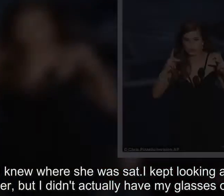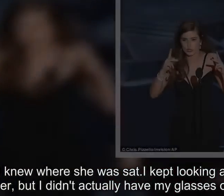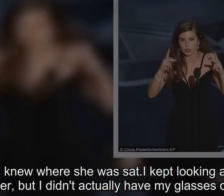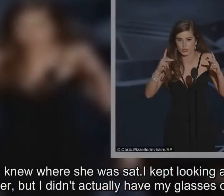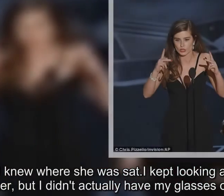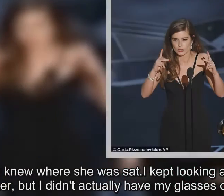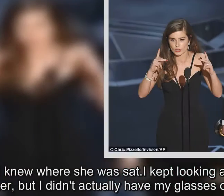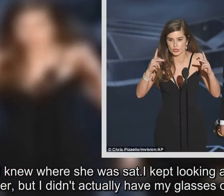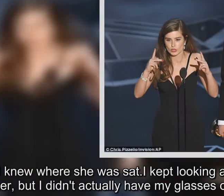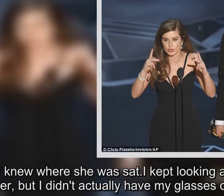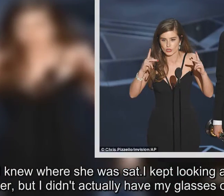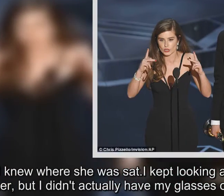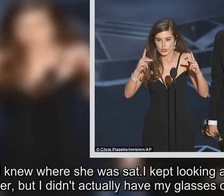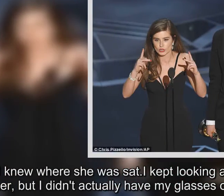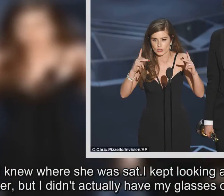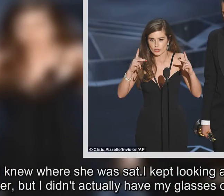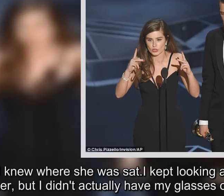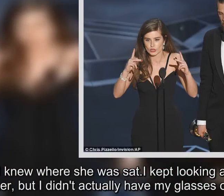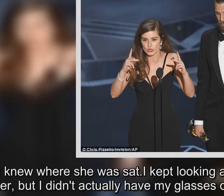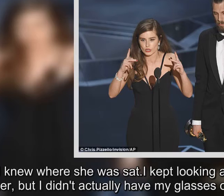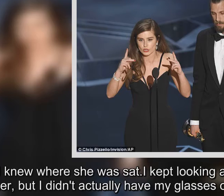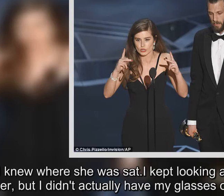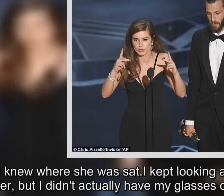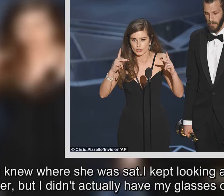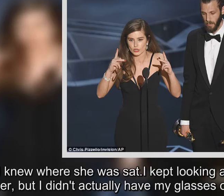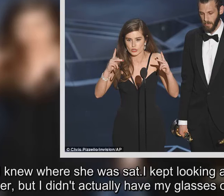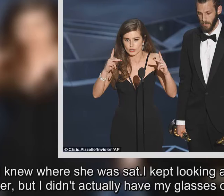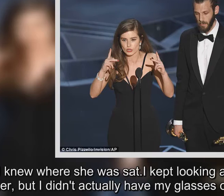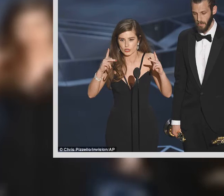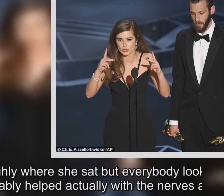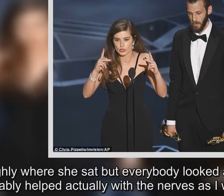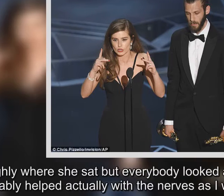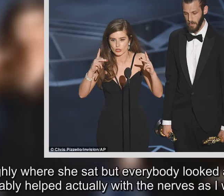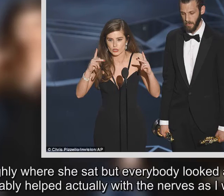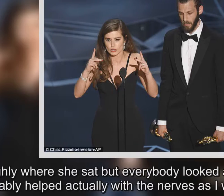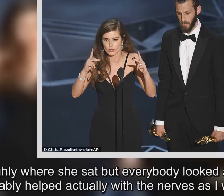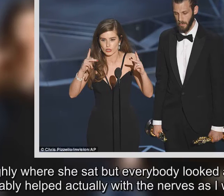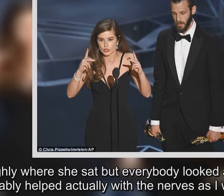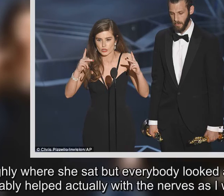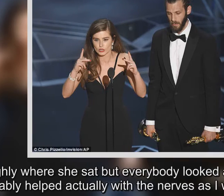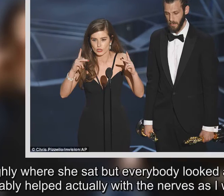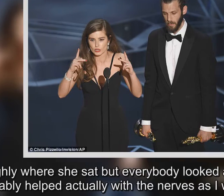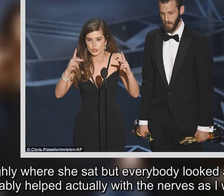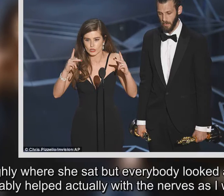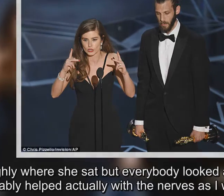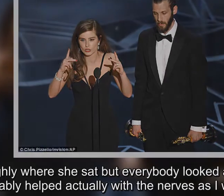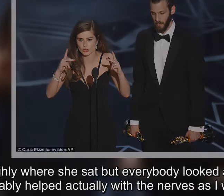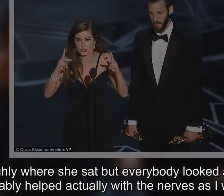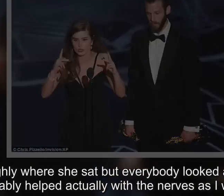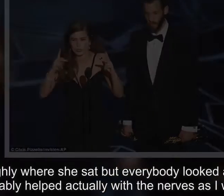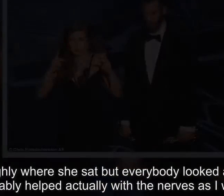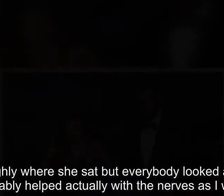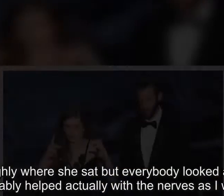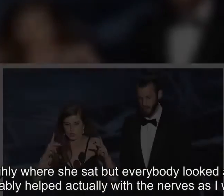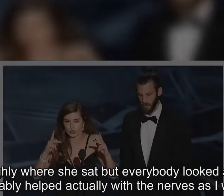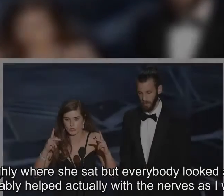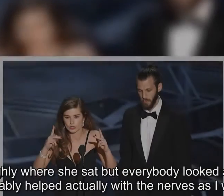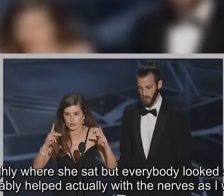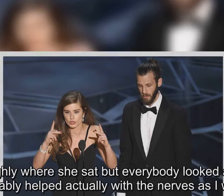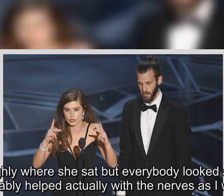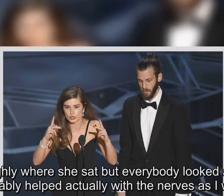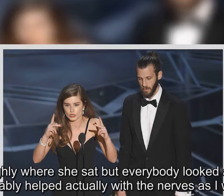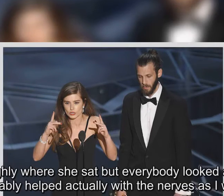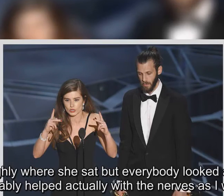I knew roughly where she sat but everybody looked a bit blobby, which probably helped actually with the nerves as I was terrified.